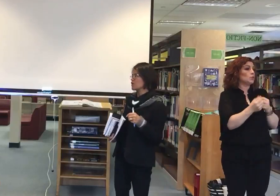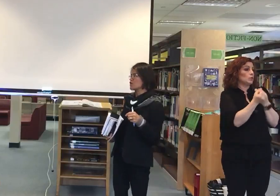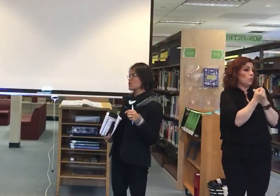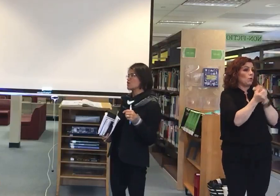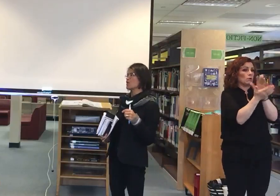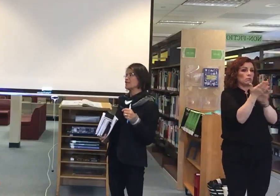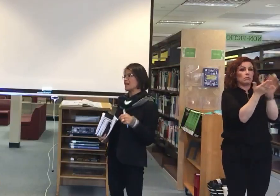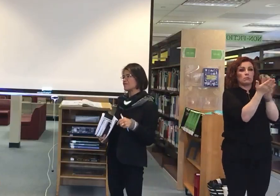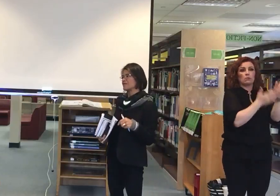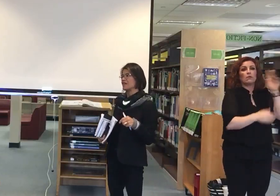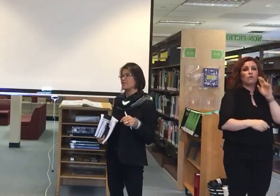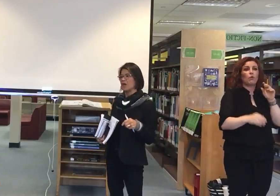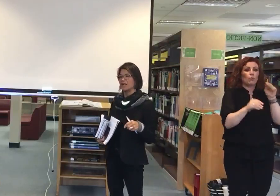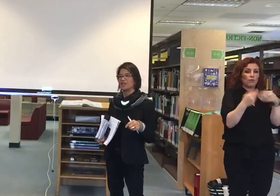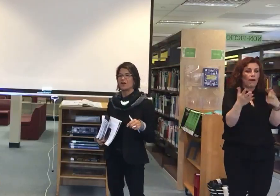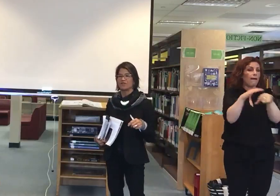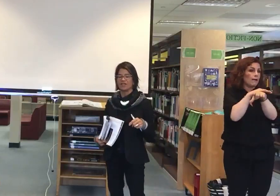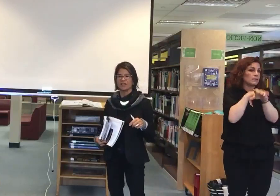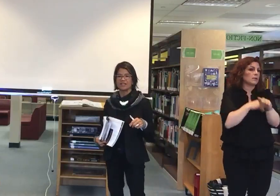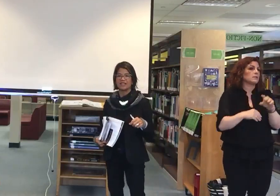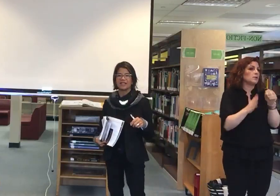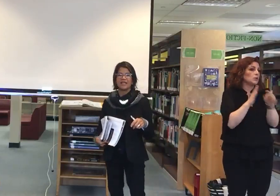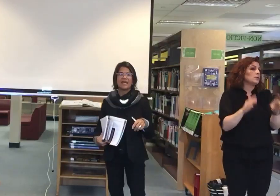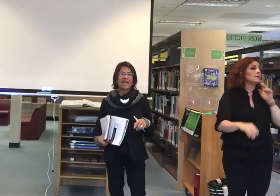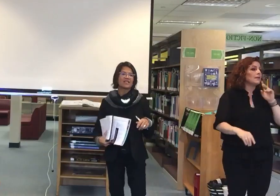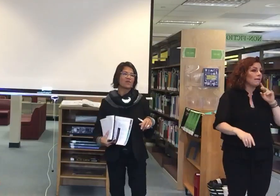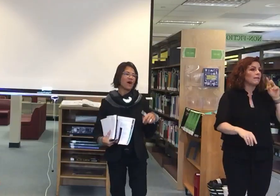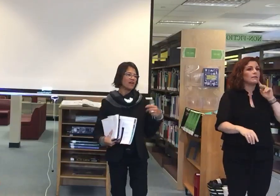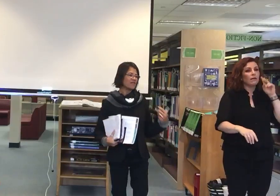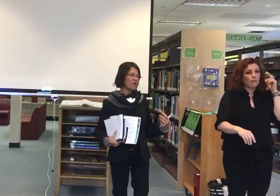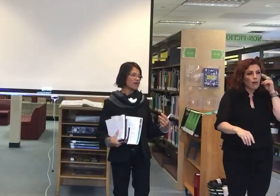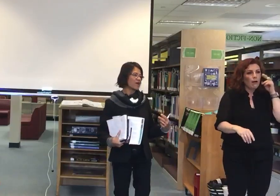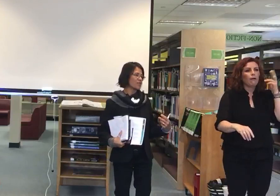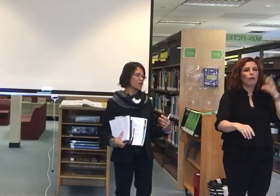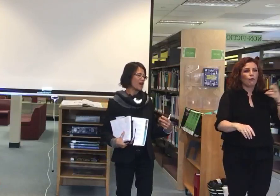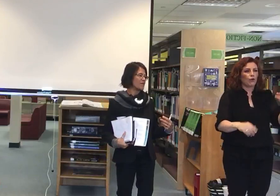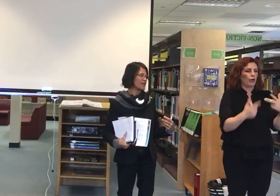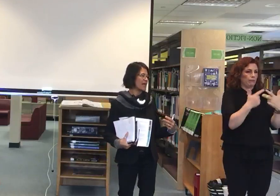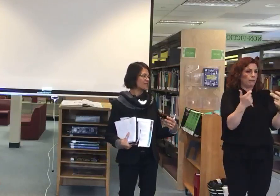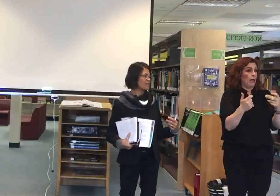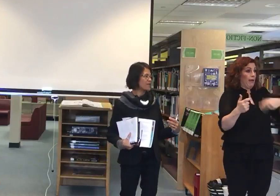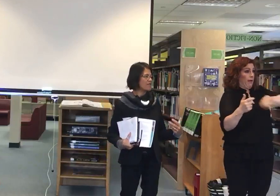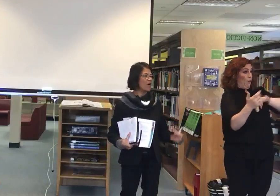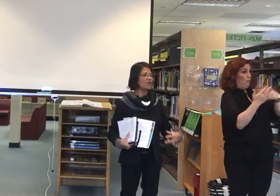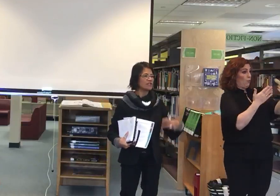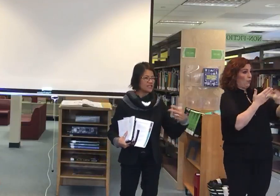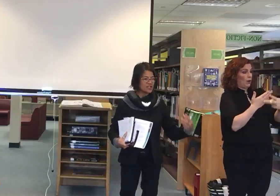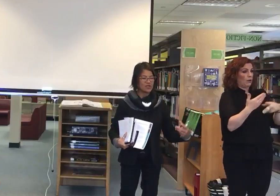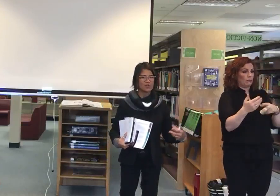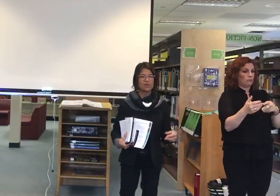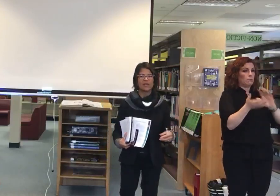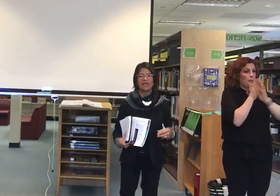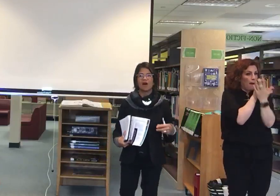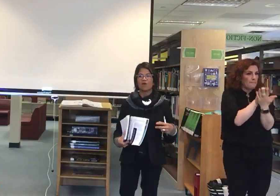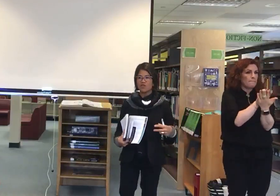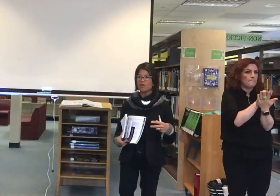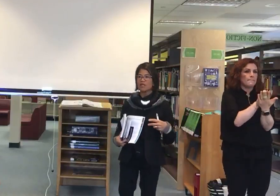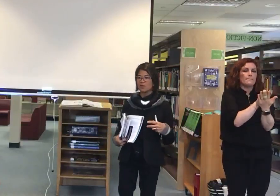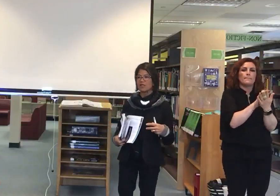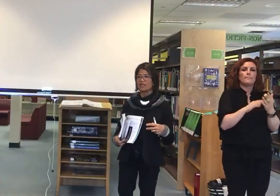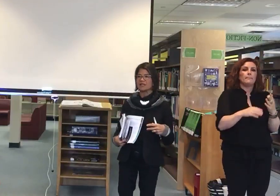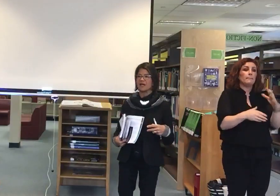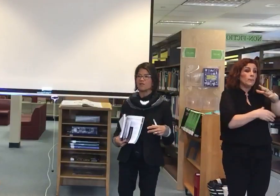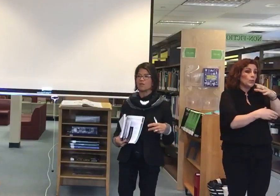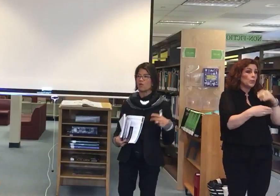and inclusion for students who are deaf, blind, and hard of hearing. And so part of our programming has evolved into